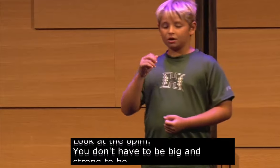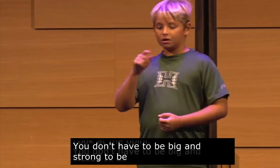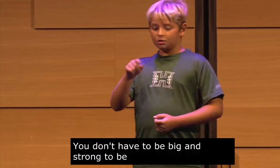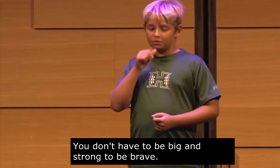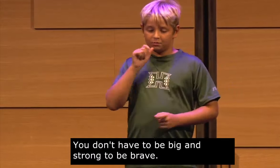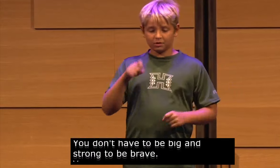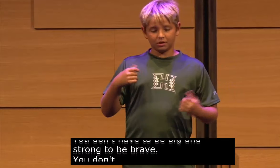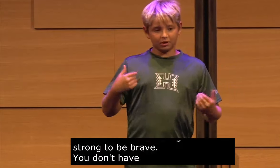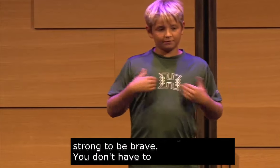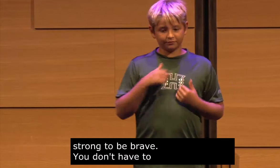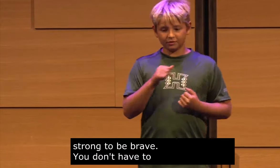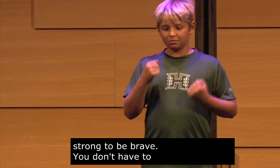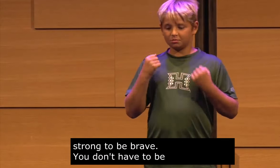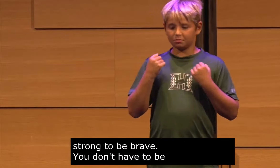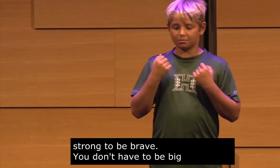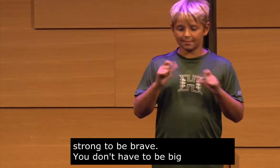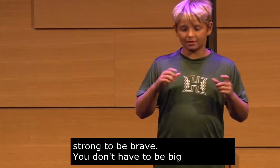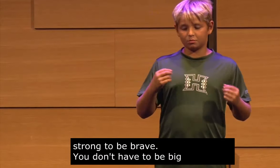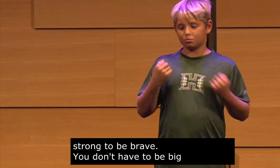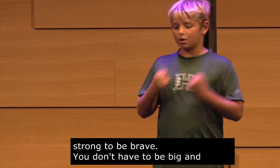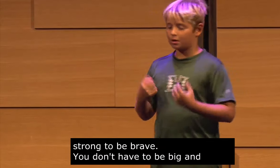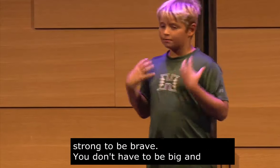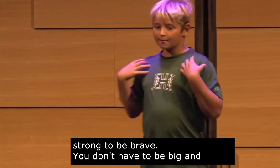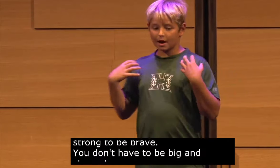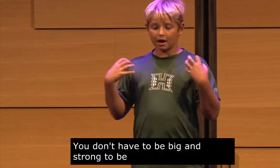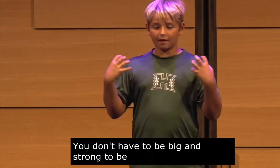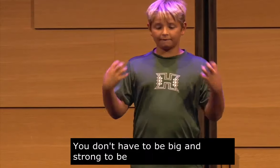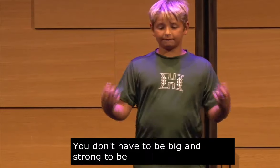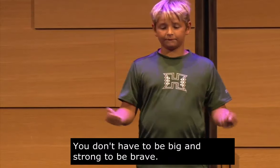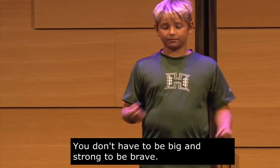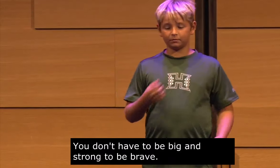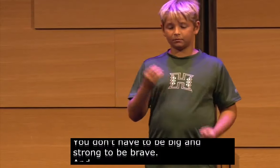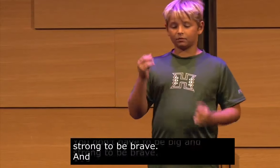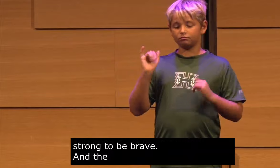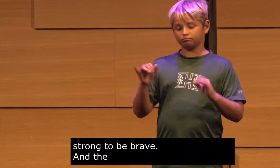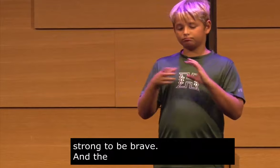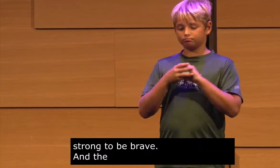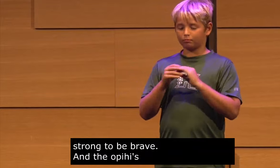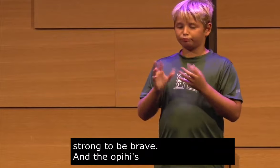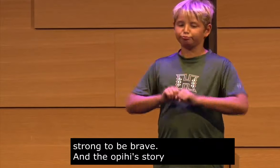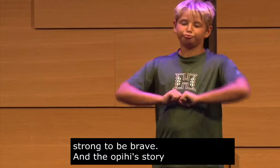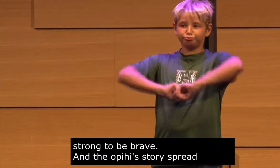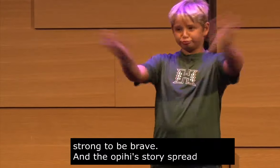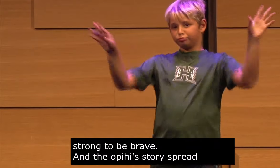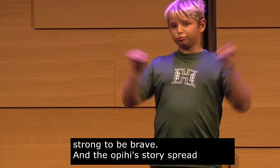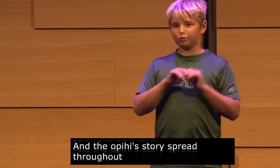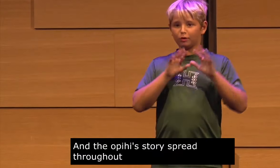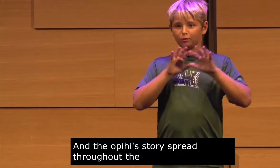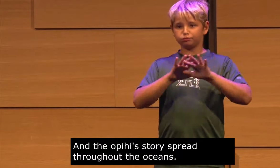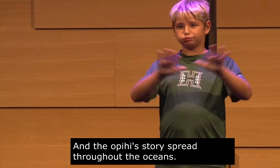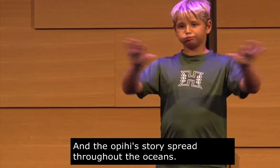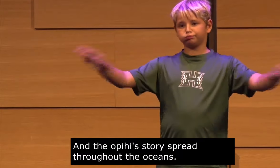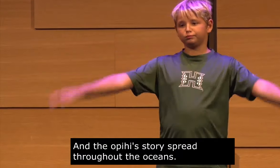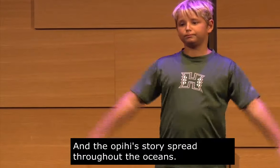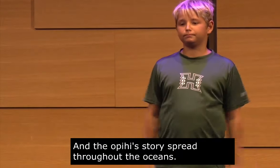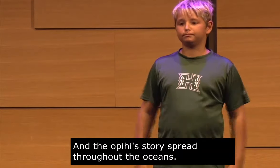and strong to be brave. You don't have to be big and strong to be brave." And the Opihai's story spread throughout the oceans.